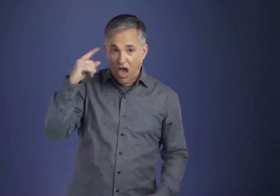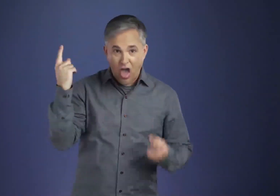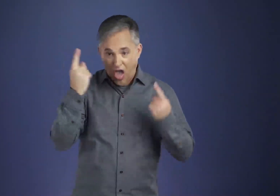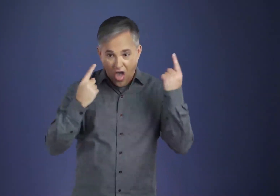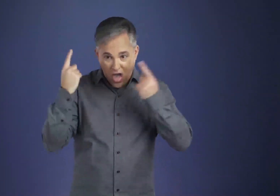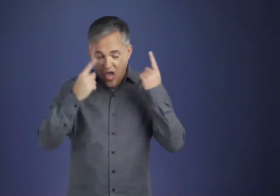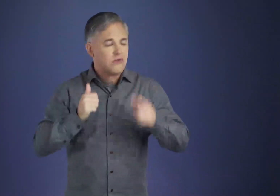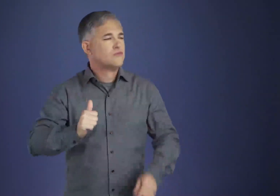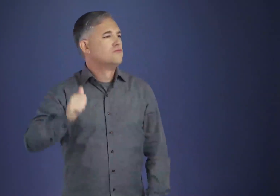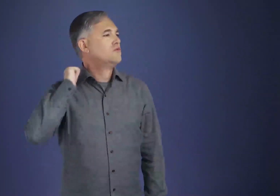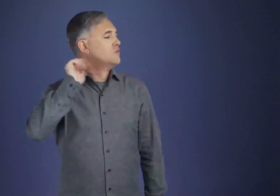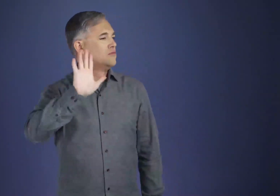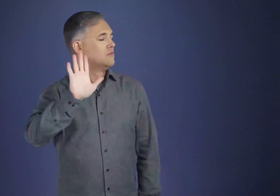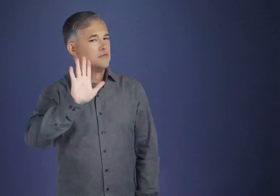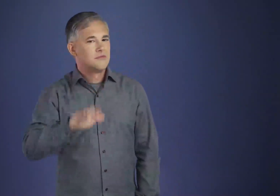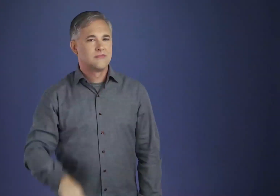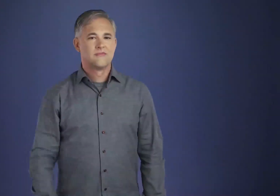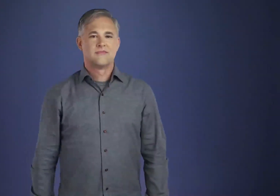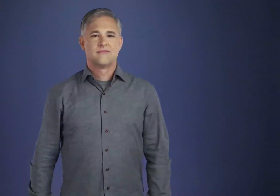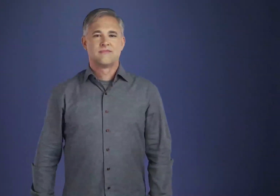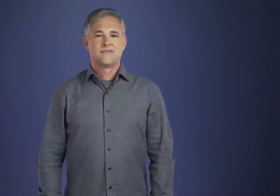such nonsense.